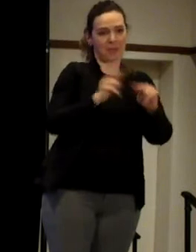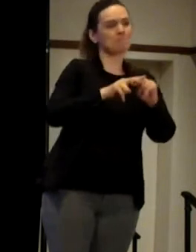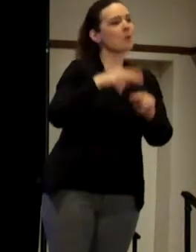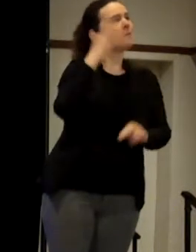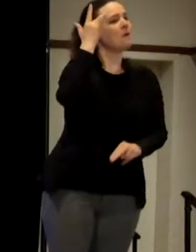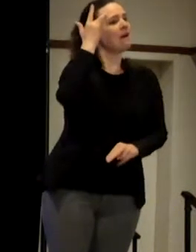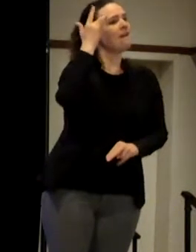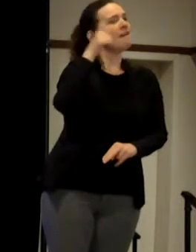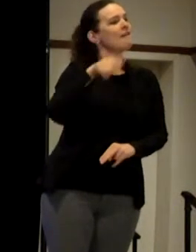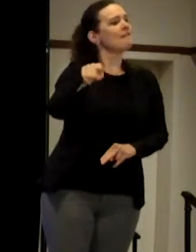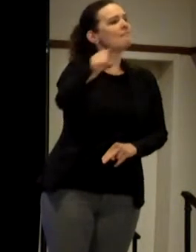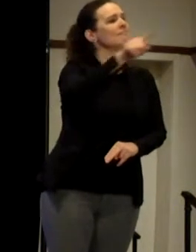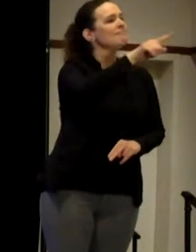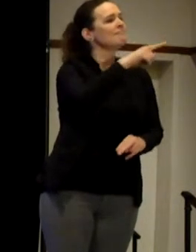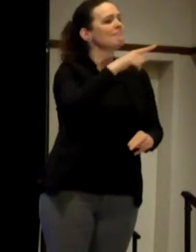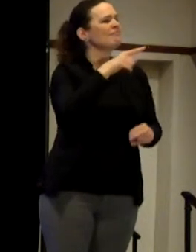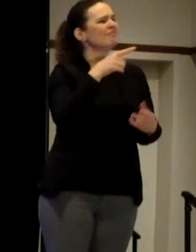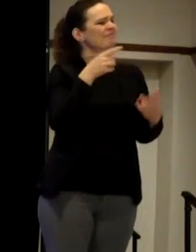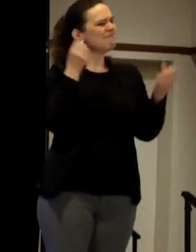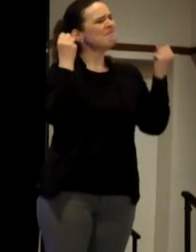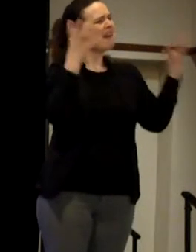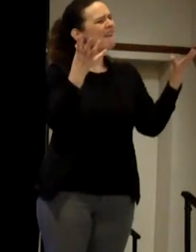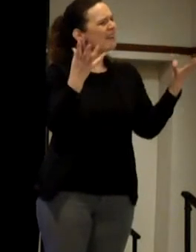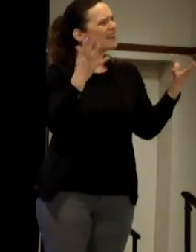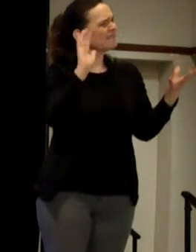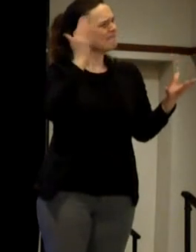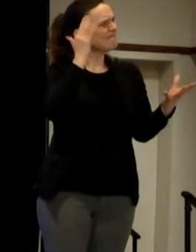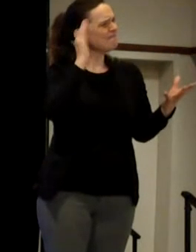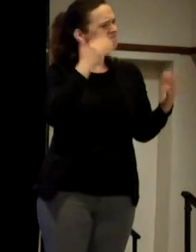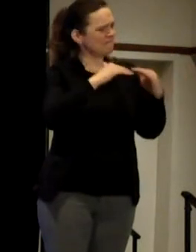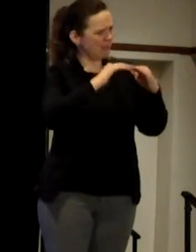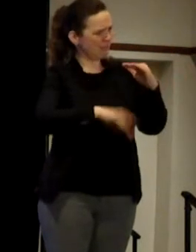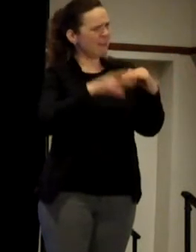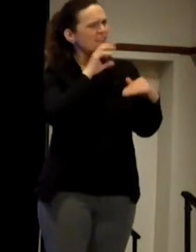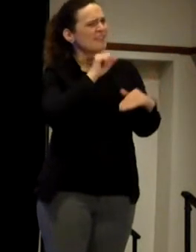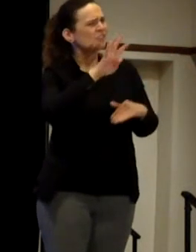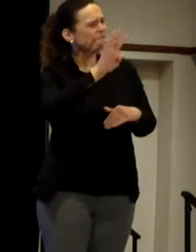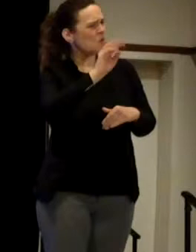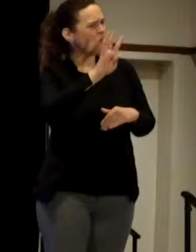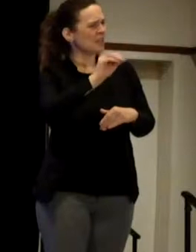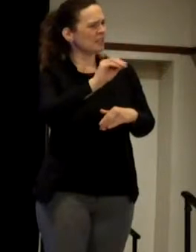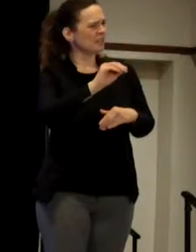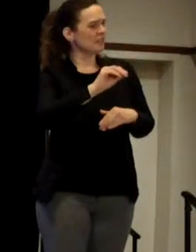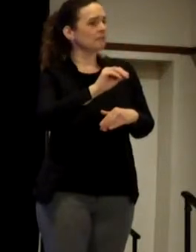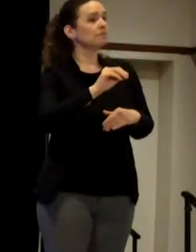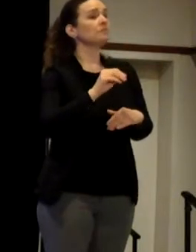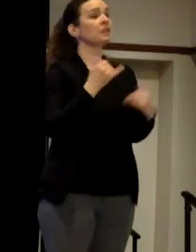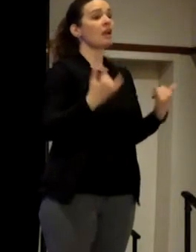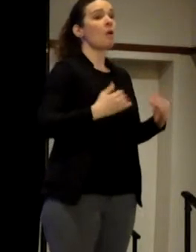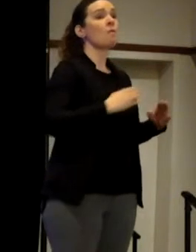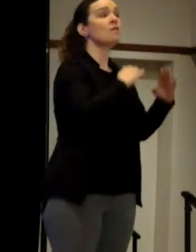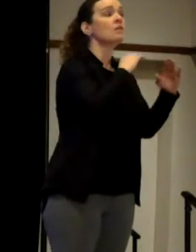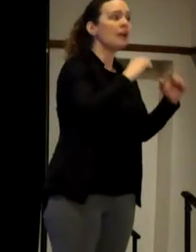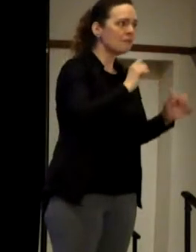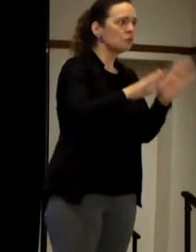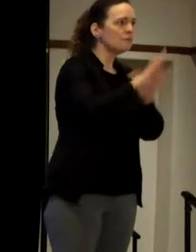have been vaccinated. Many of those individuals twice. They've developed their immunity. They're doing much